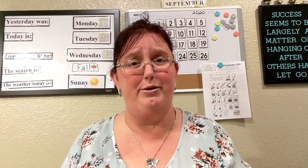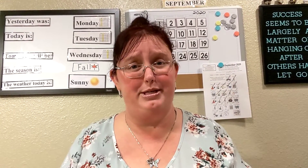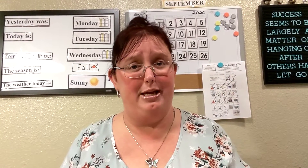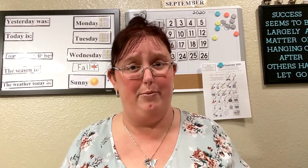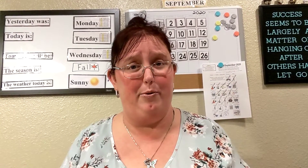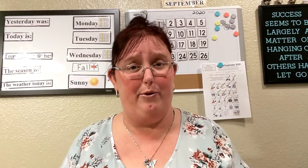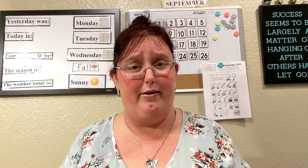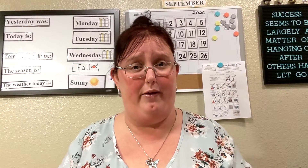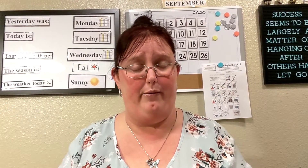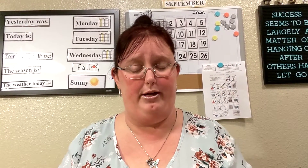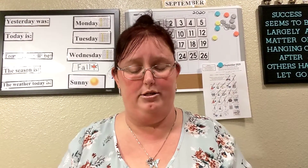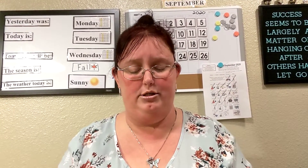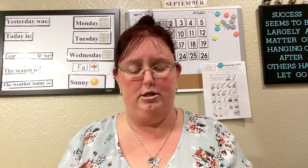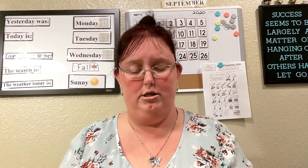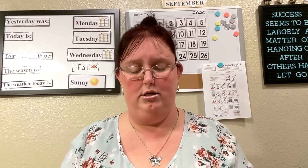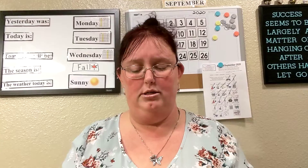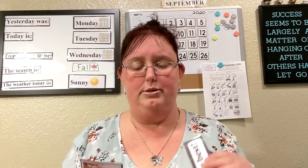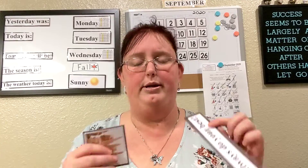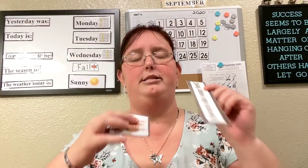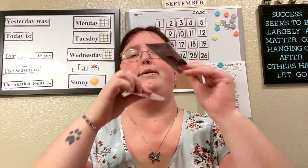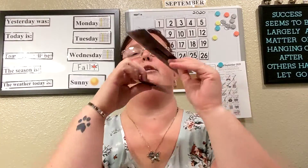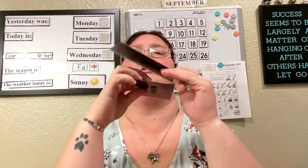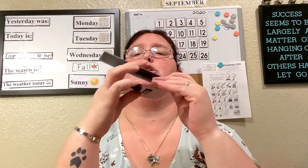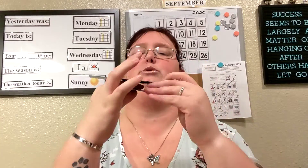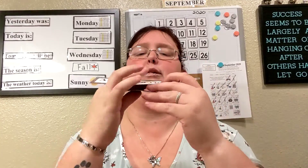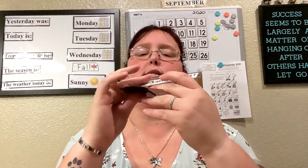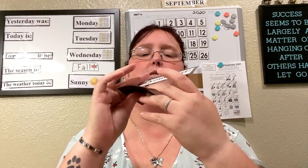using inappropriate language. So we need to make good choices.